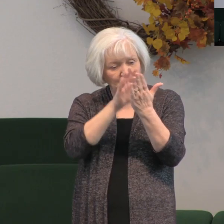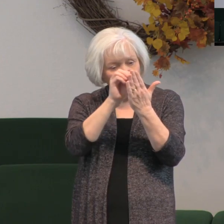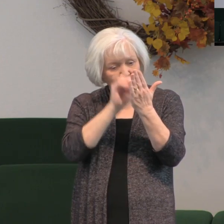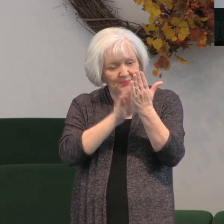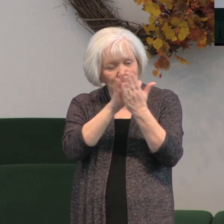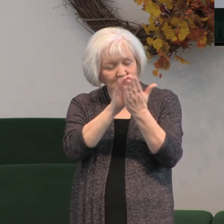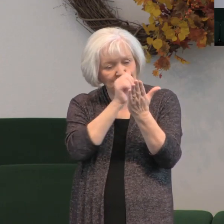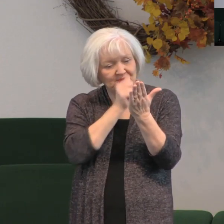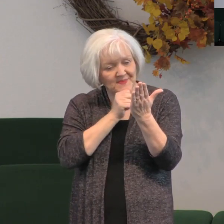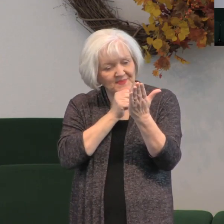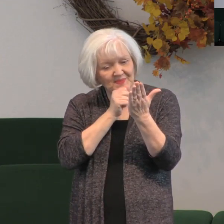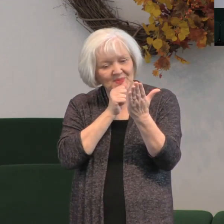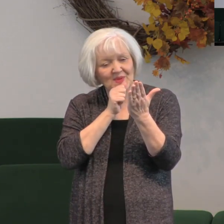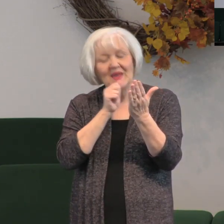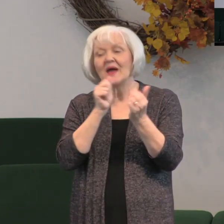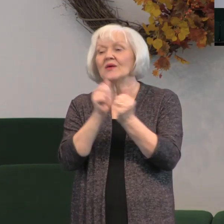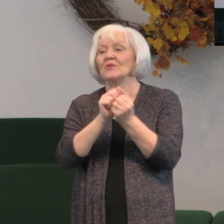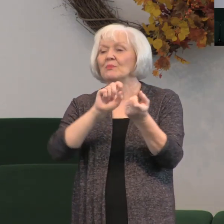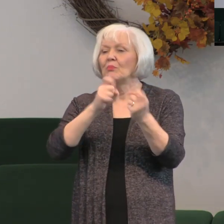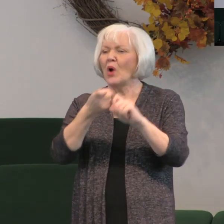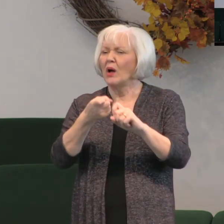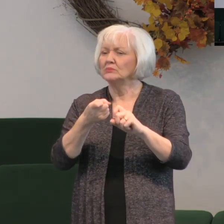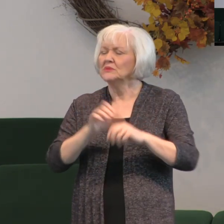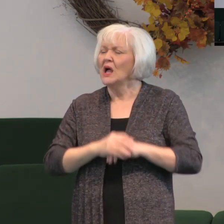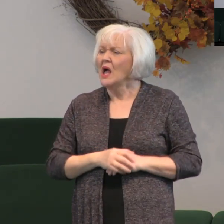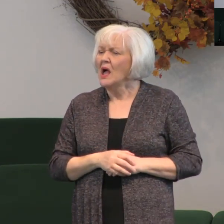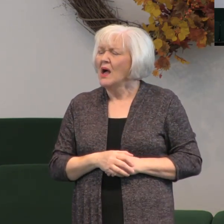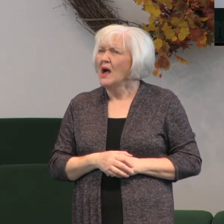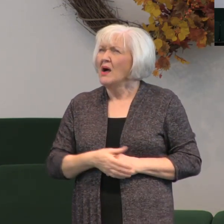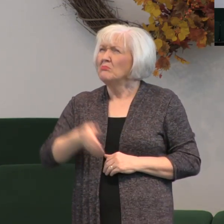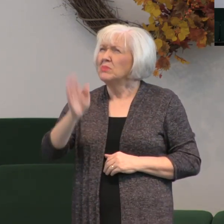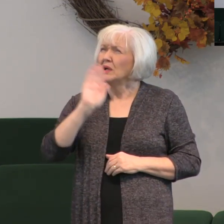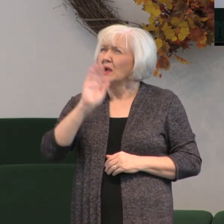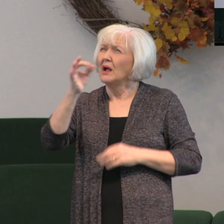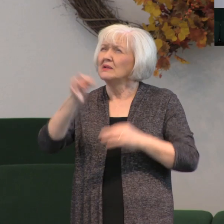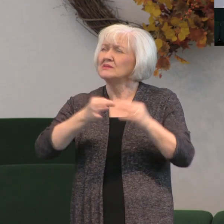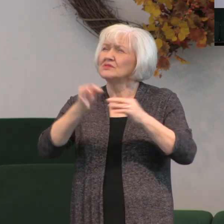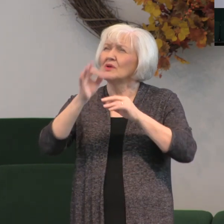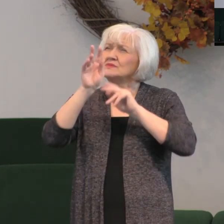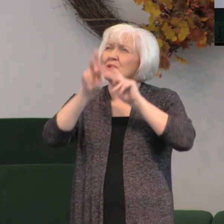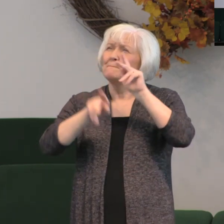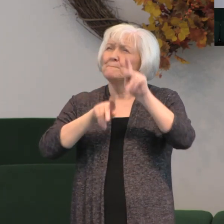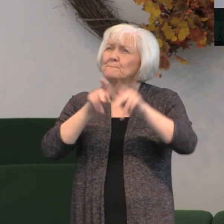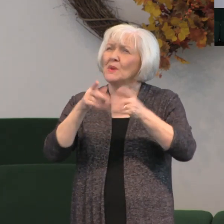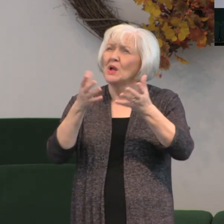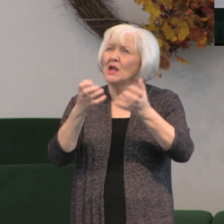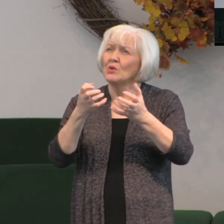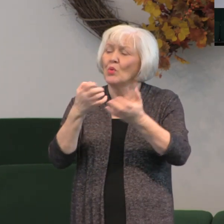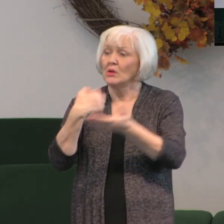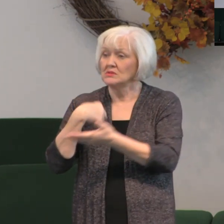are dealing with what God does describe is a kind of people that he wants us to be